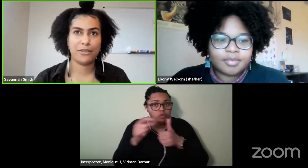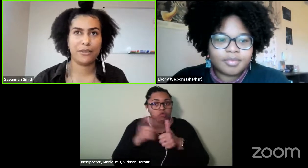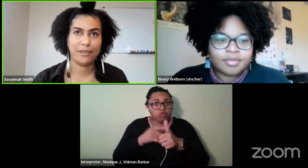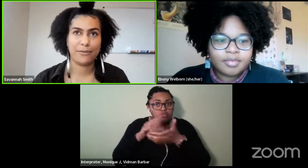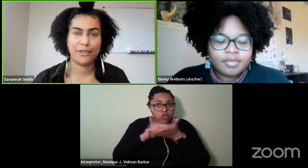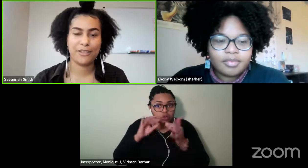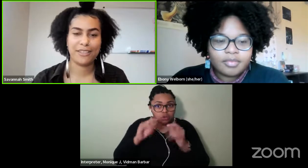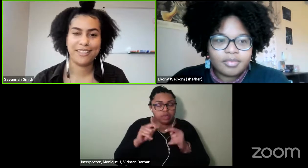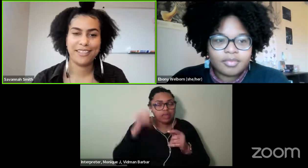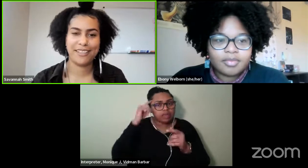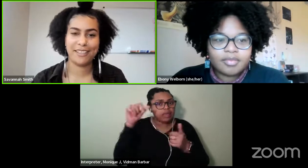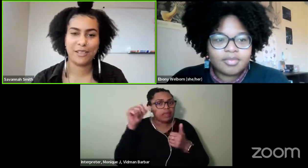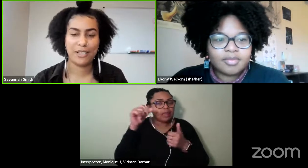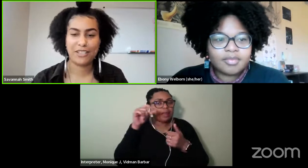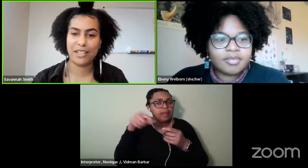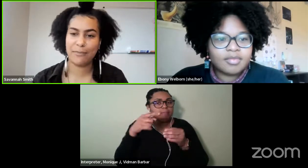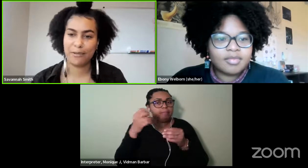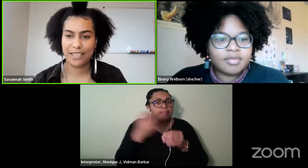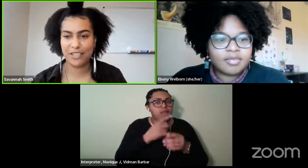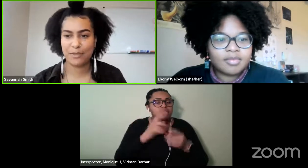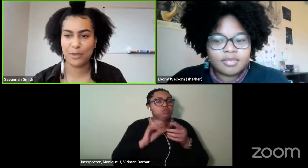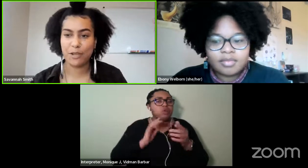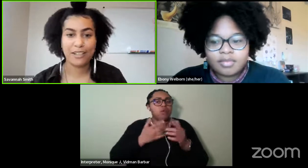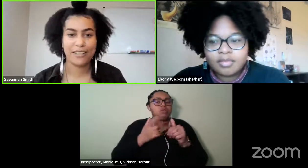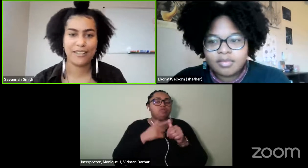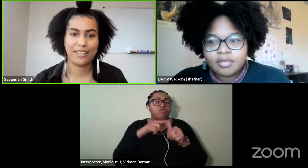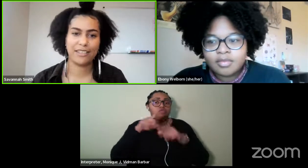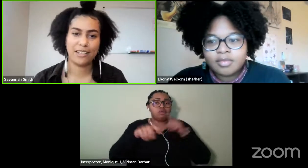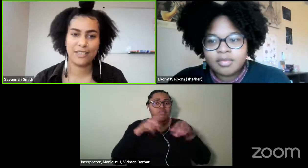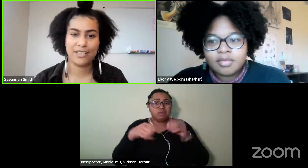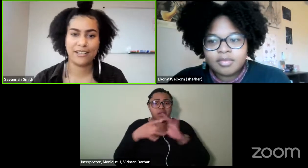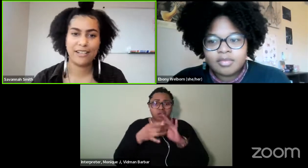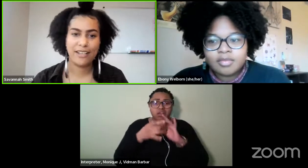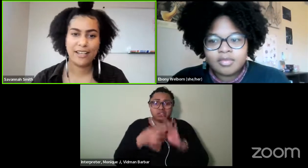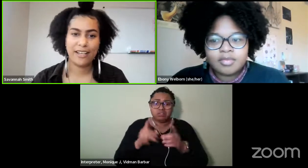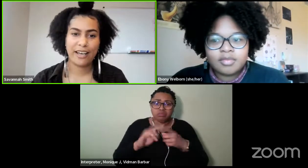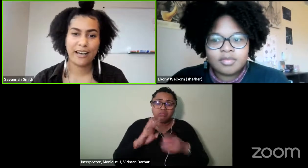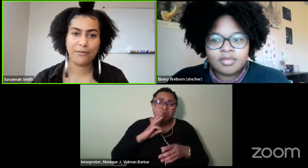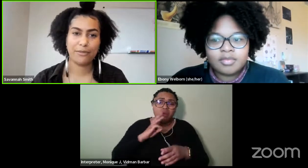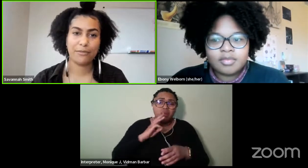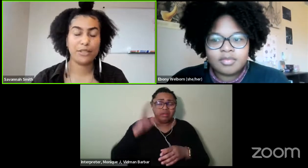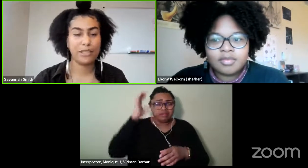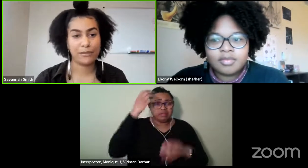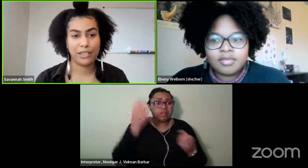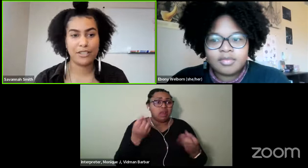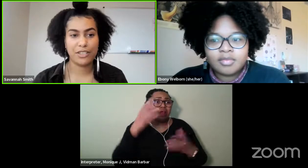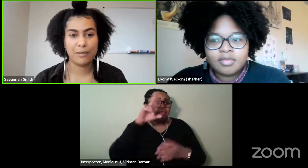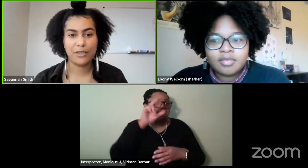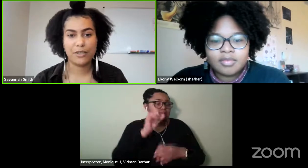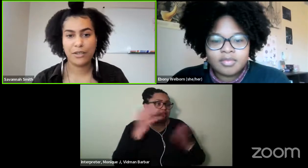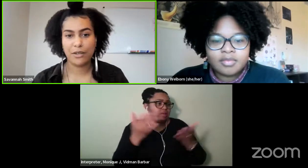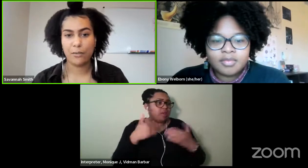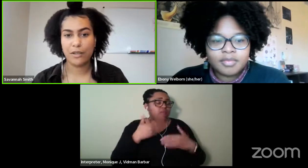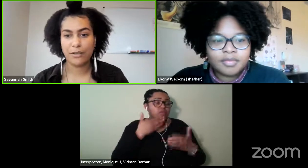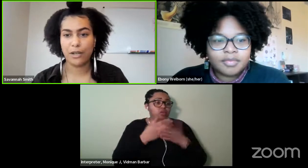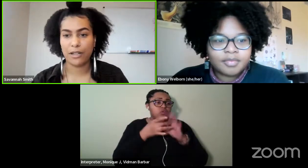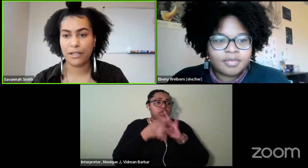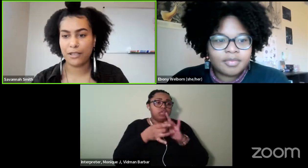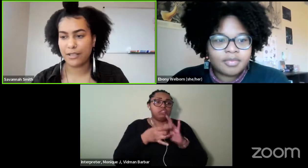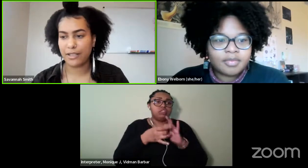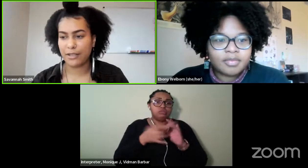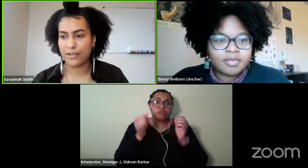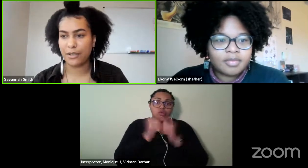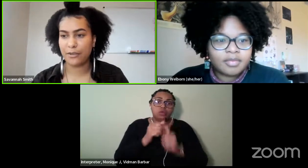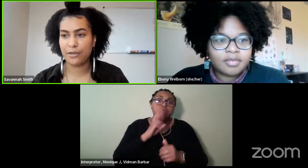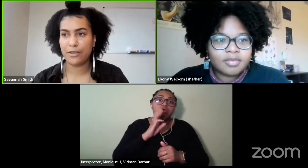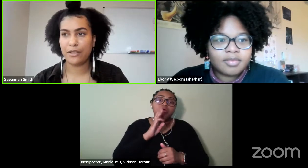thinking back to our first question about relationship to water, it sounds like a lot of us here have pretty good relationships with